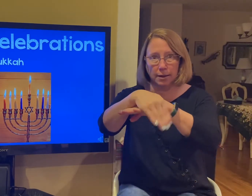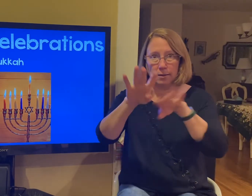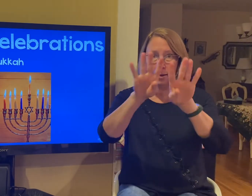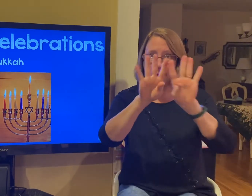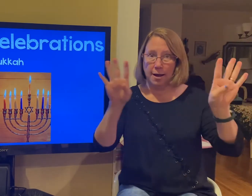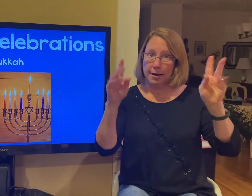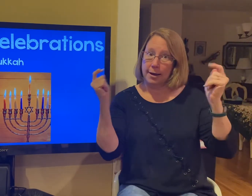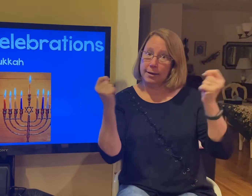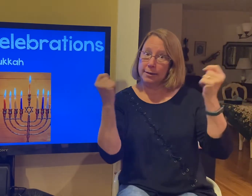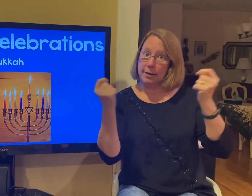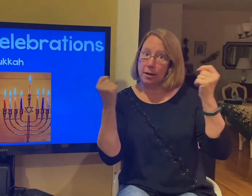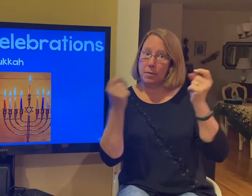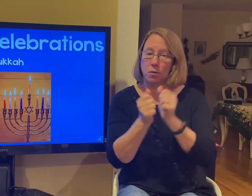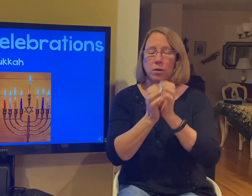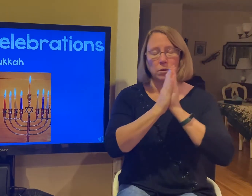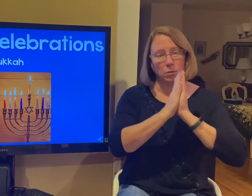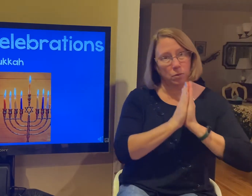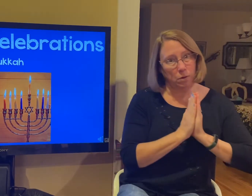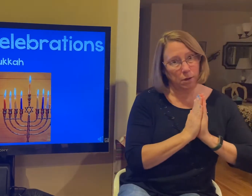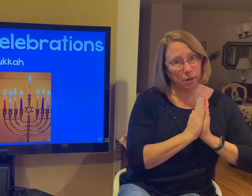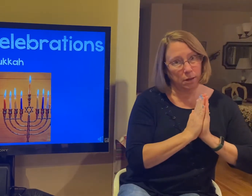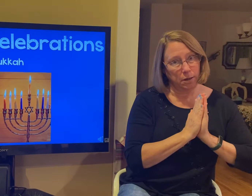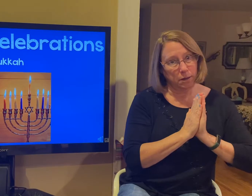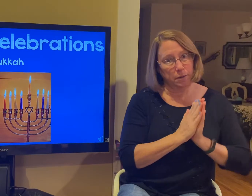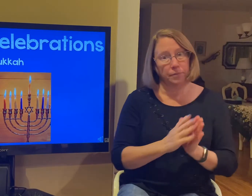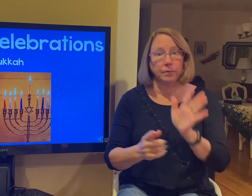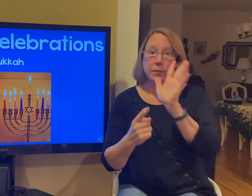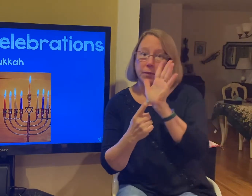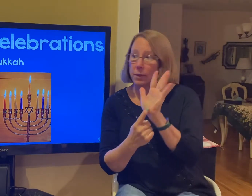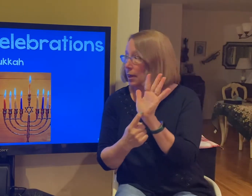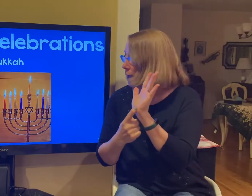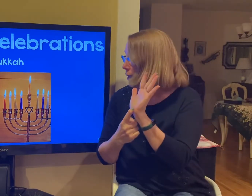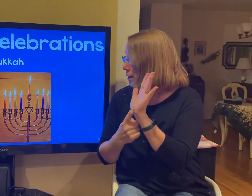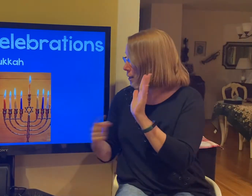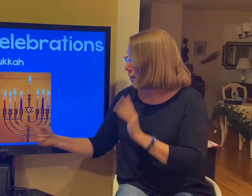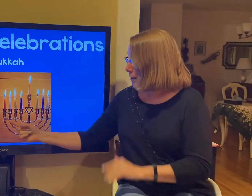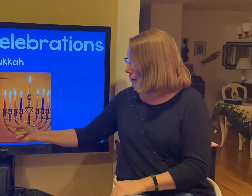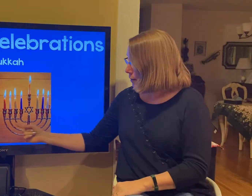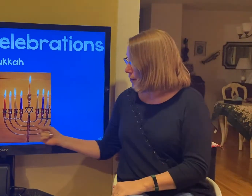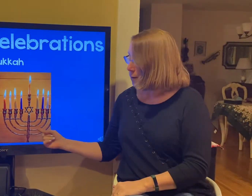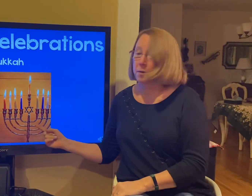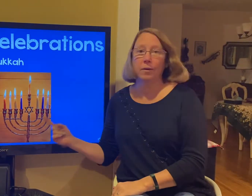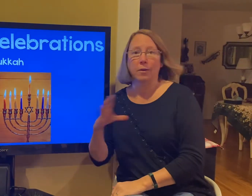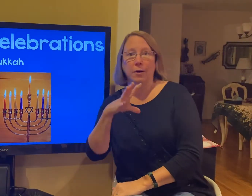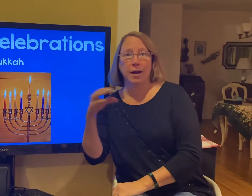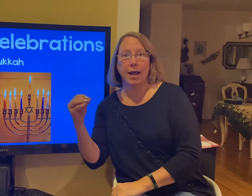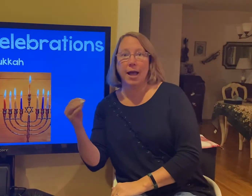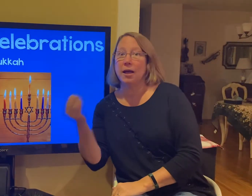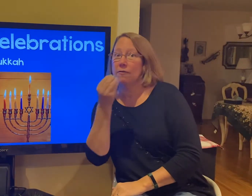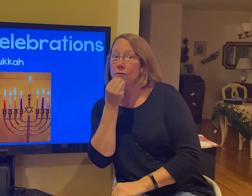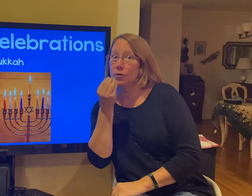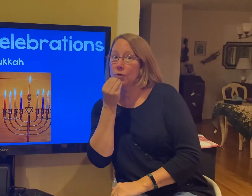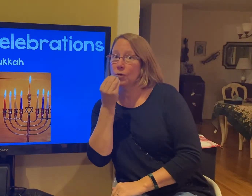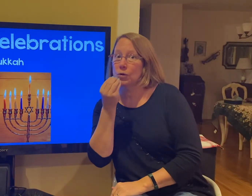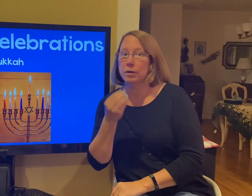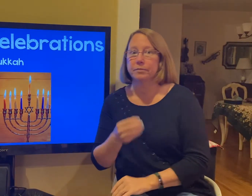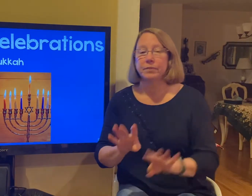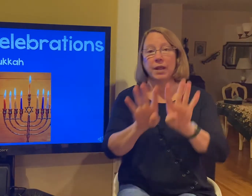with prayer, the lighting of the menorah, and food. A Hanukkah menorah